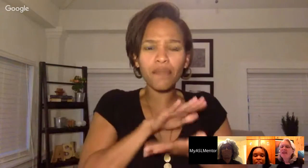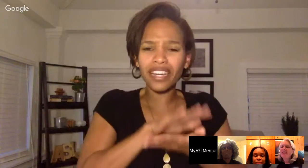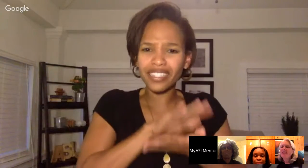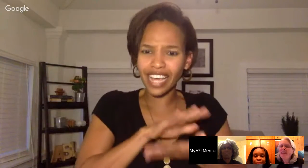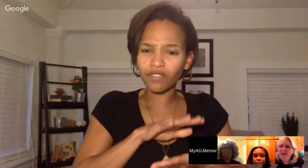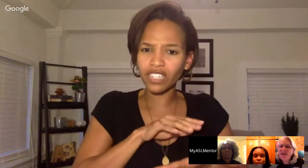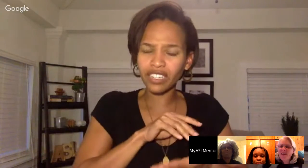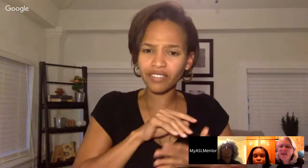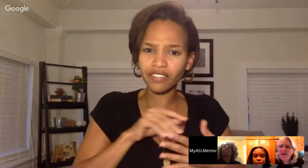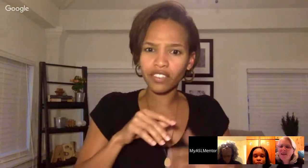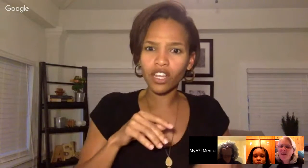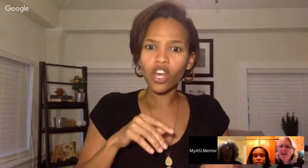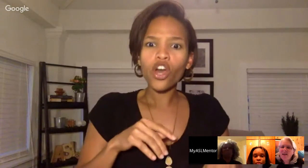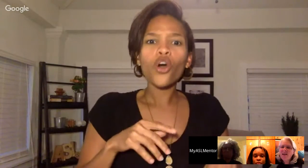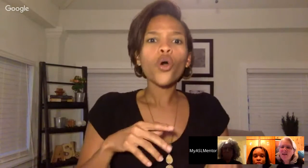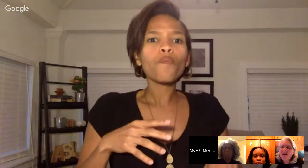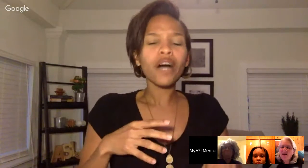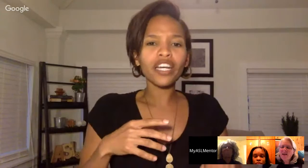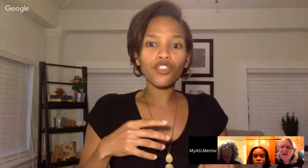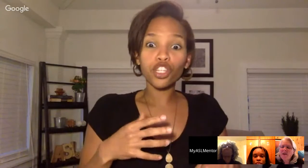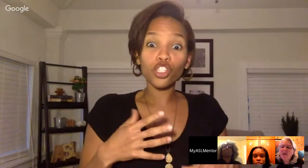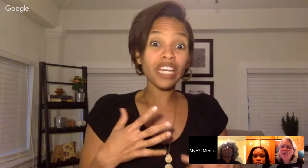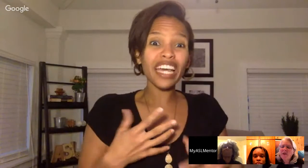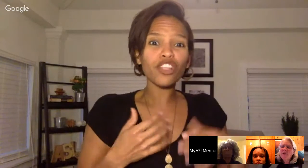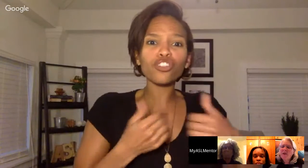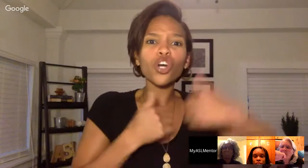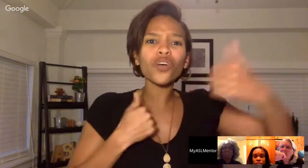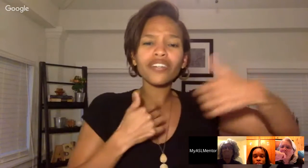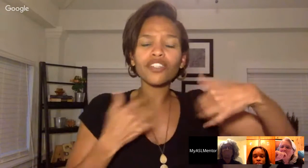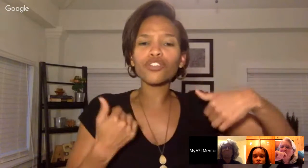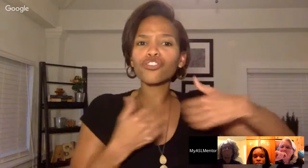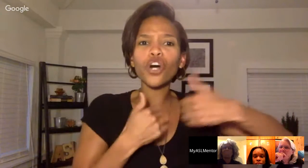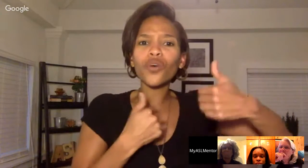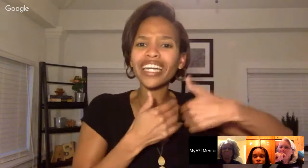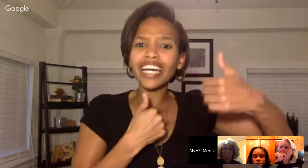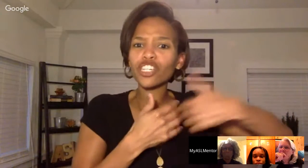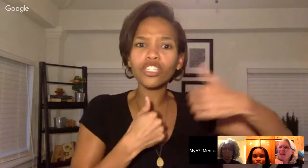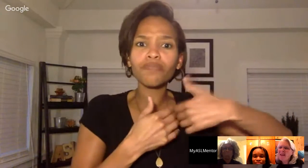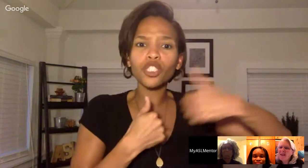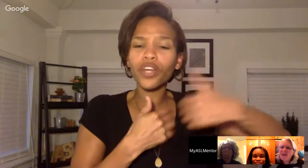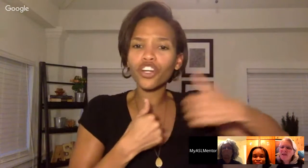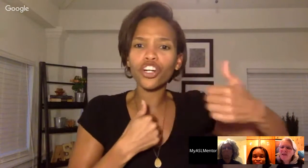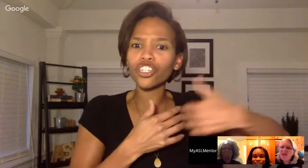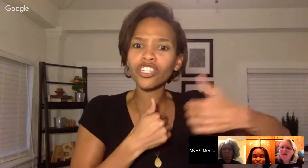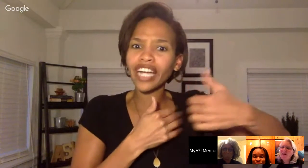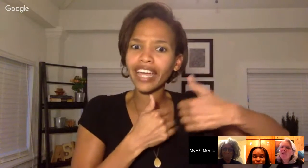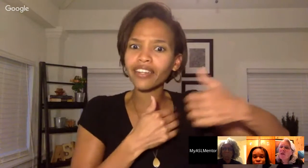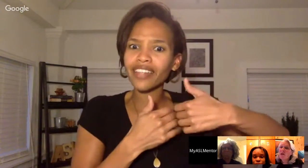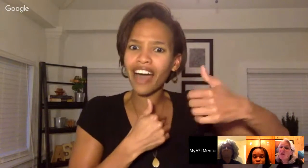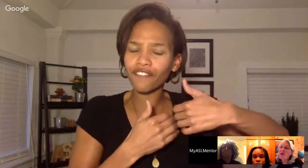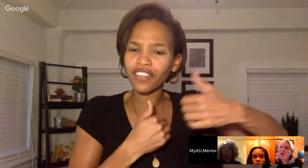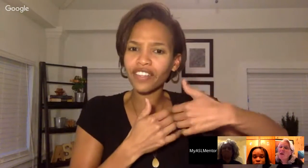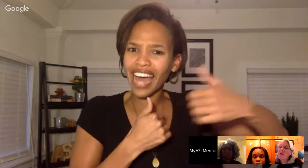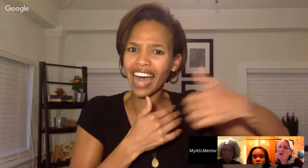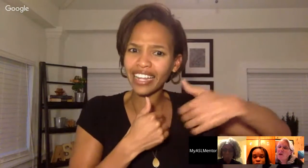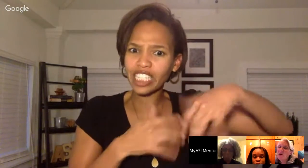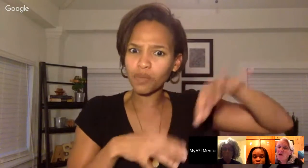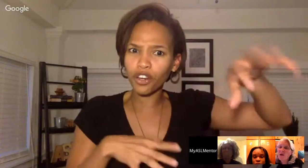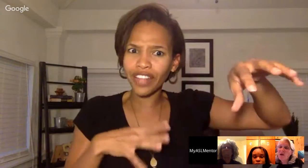academic sounding, but there's no connection between her and that experience,